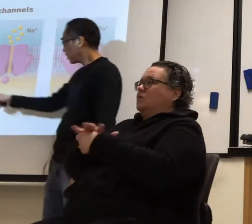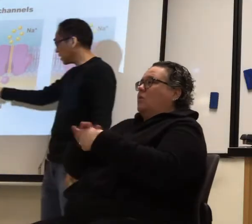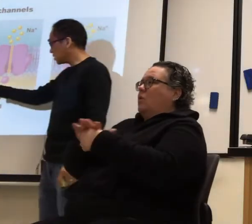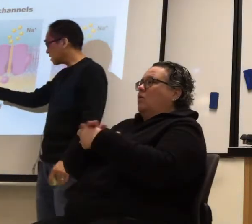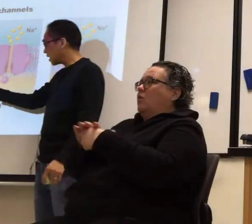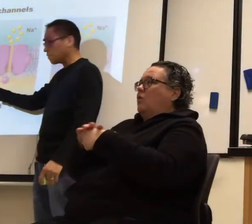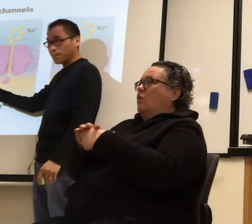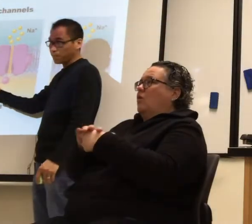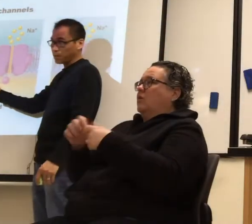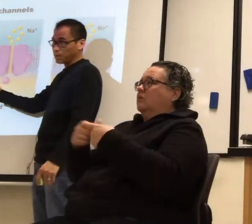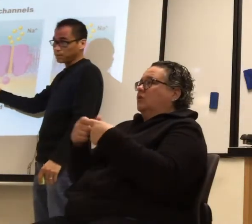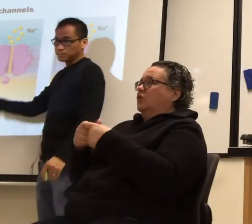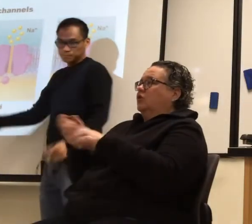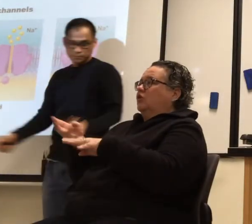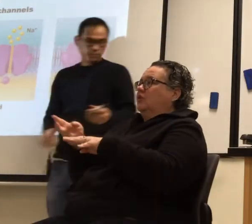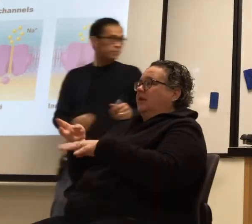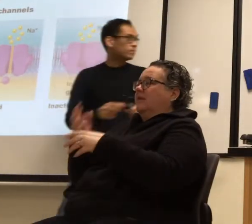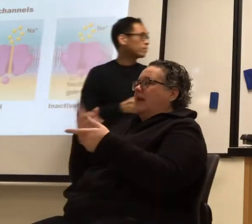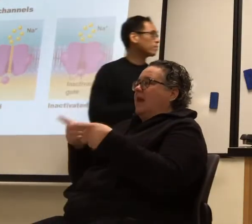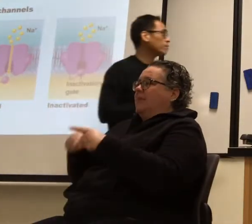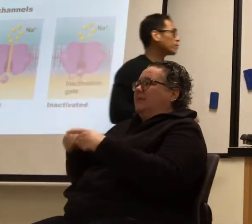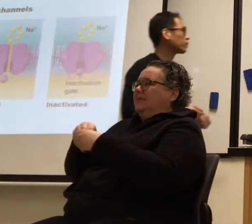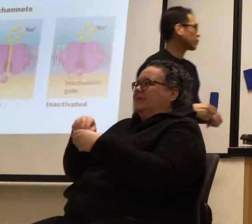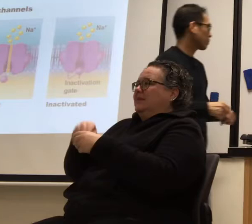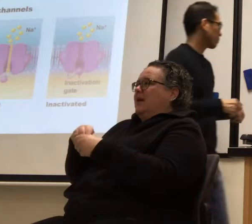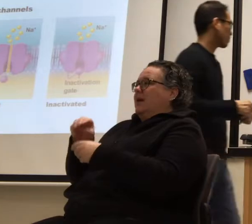comes on the inside of the membrane.